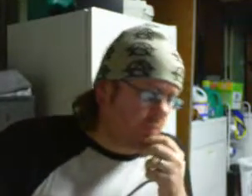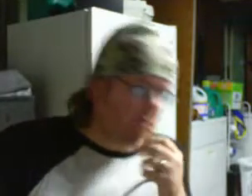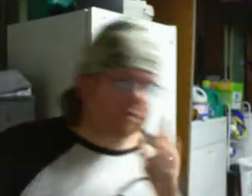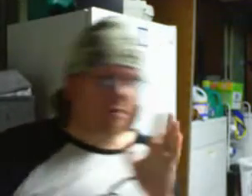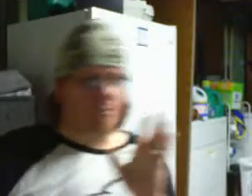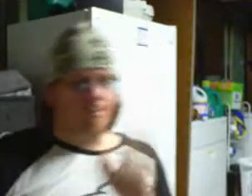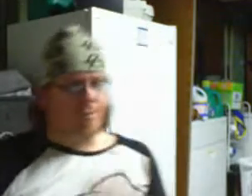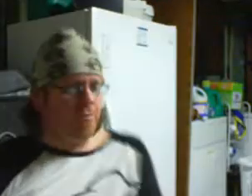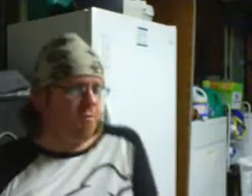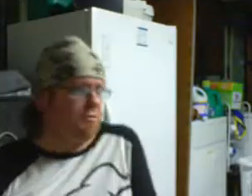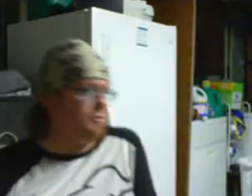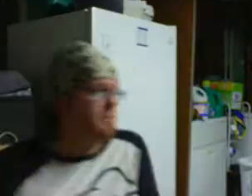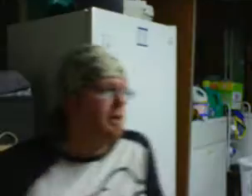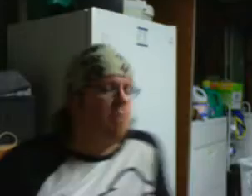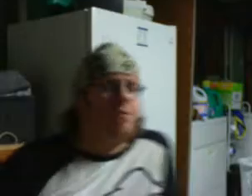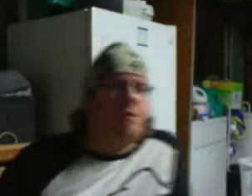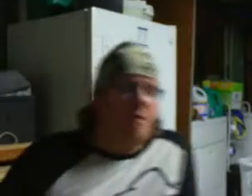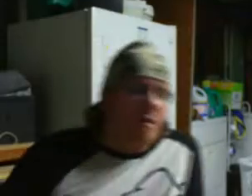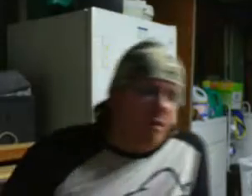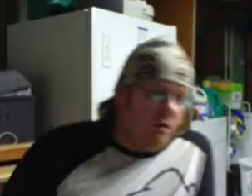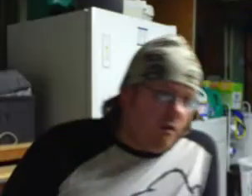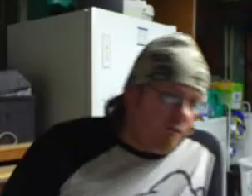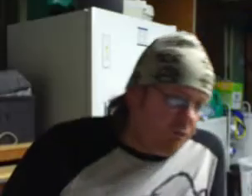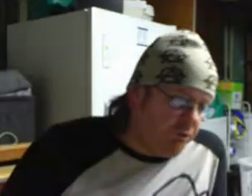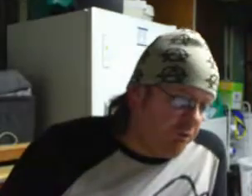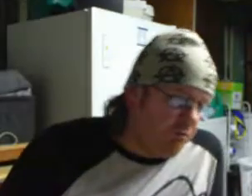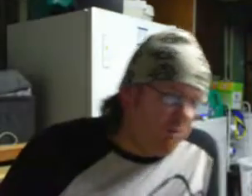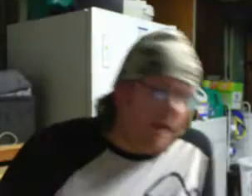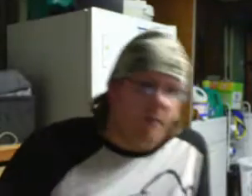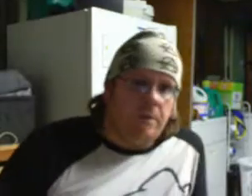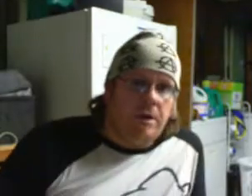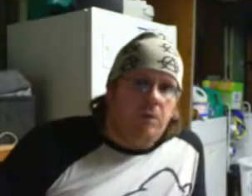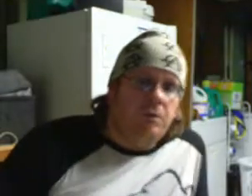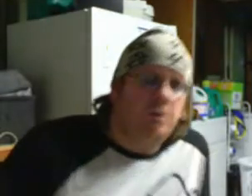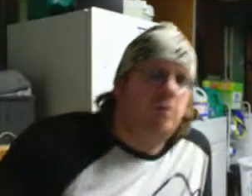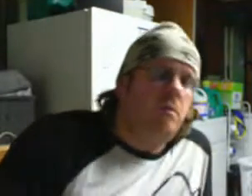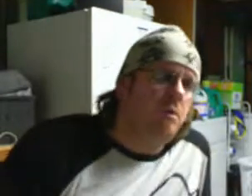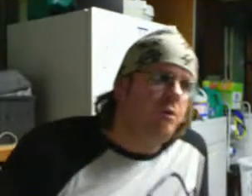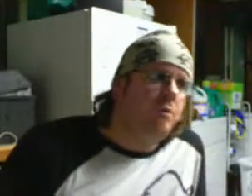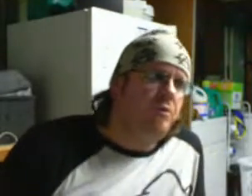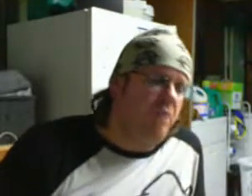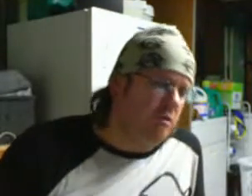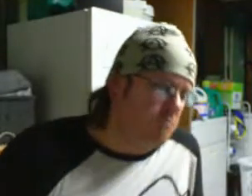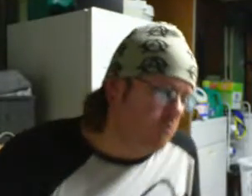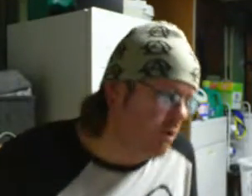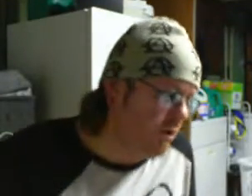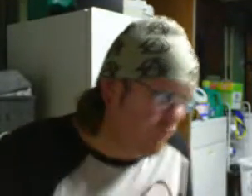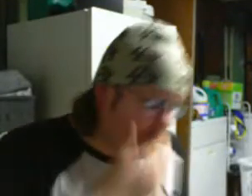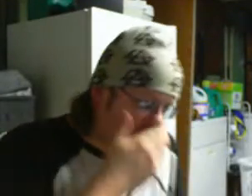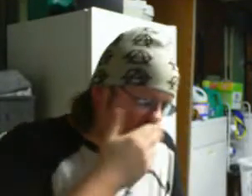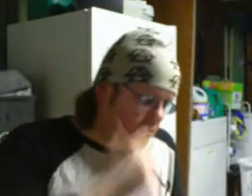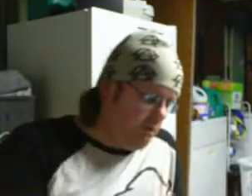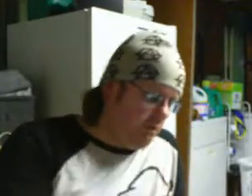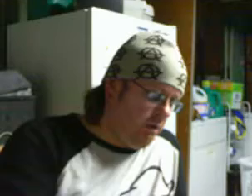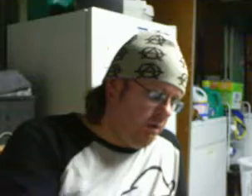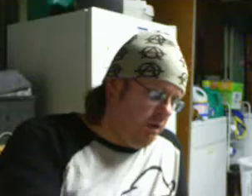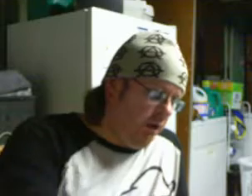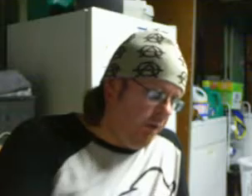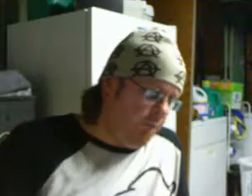And in order to do that, I'm going to first give some background on who Solomon was. And I'll be